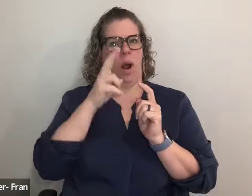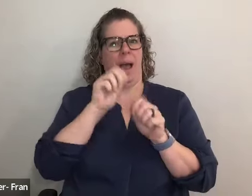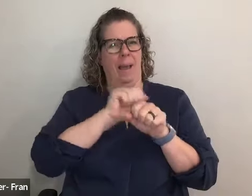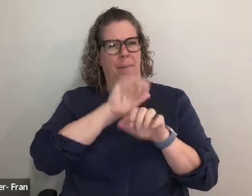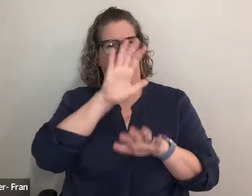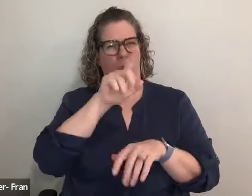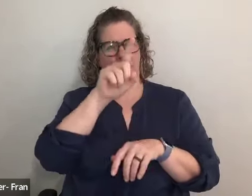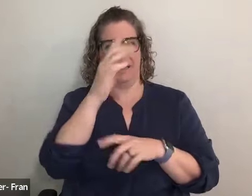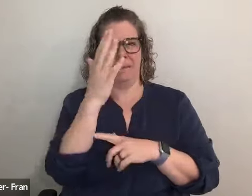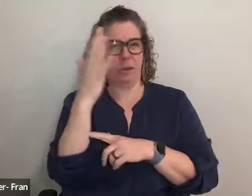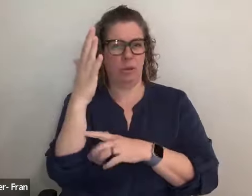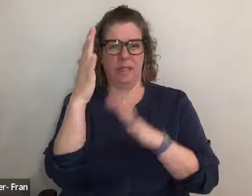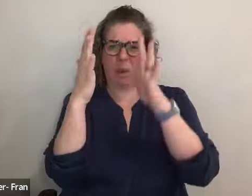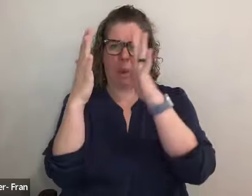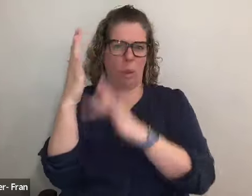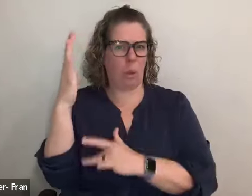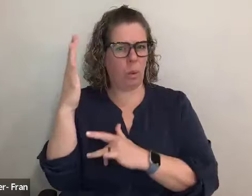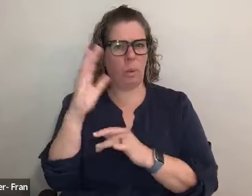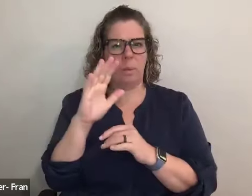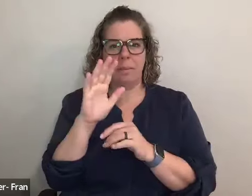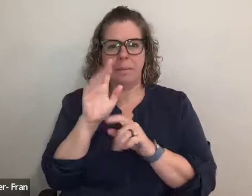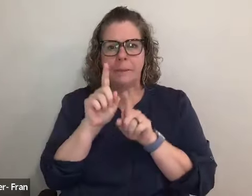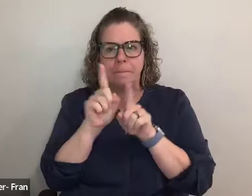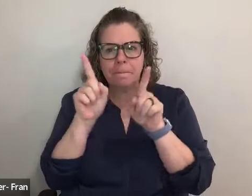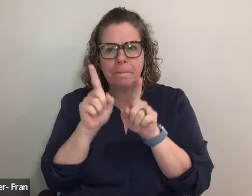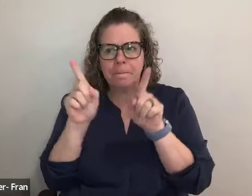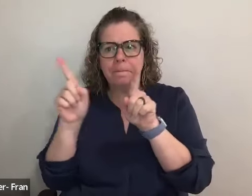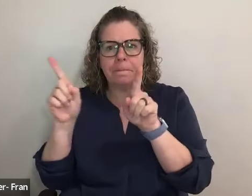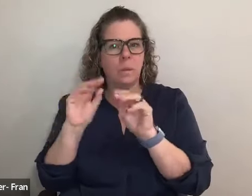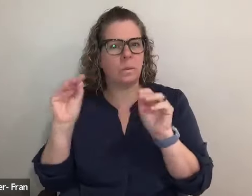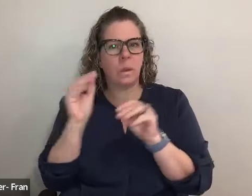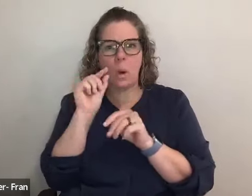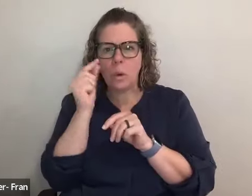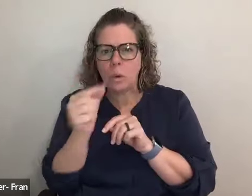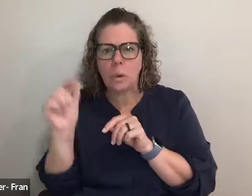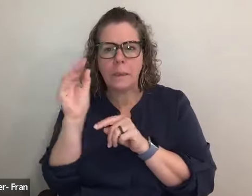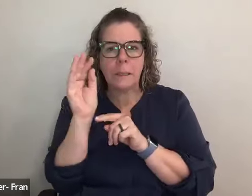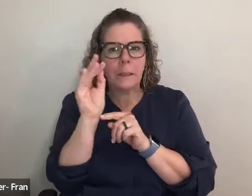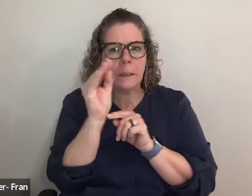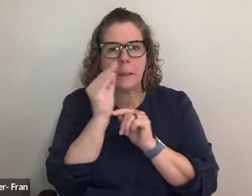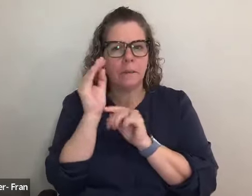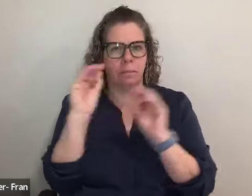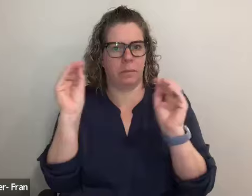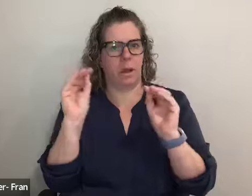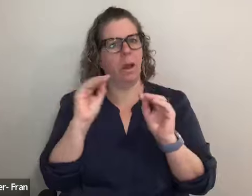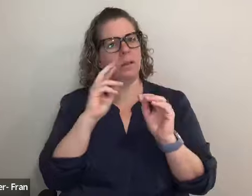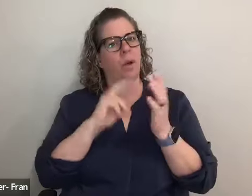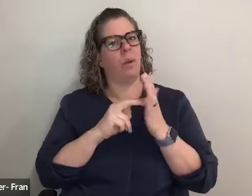lot of the trees were still just kind of little branches. And so it's the rhythms of